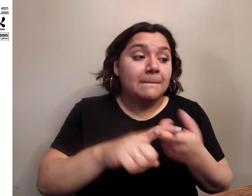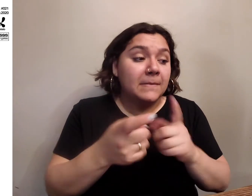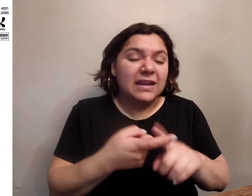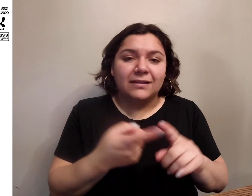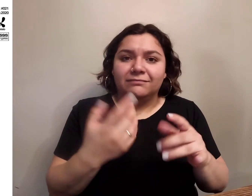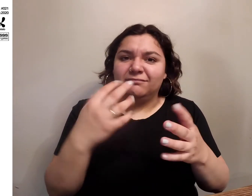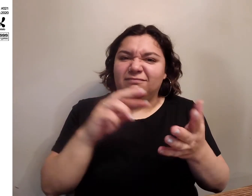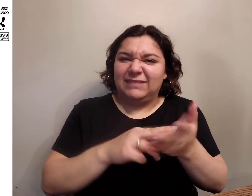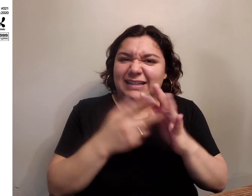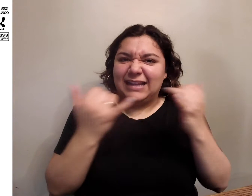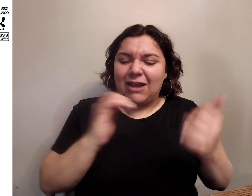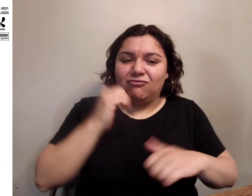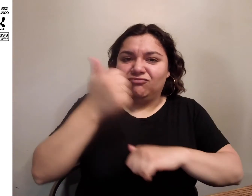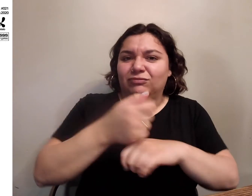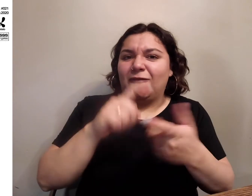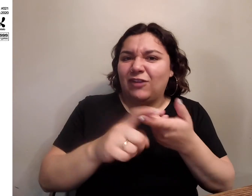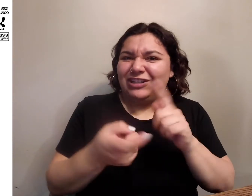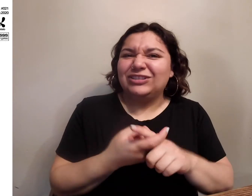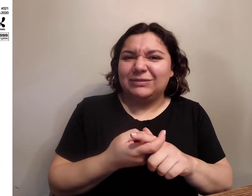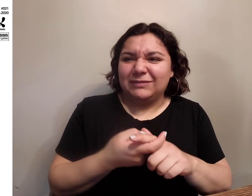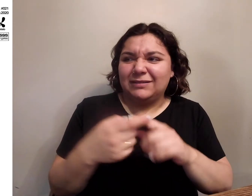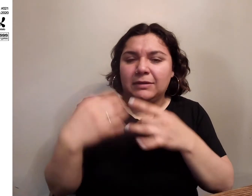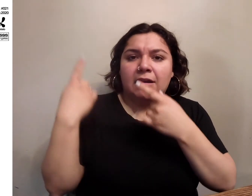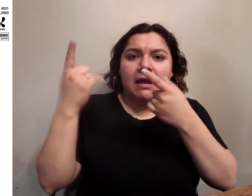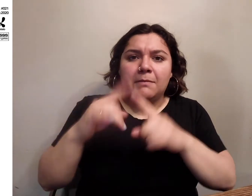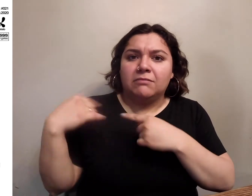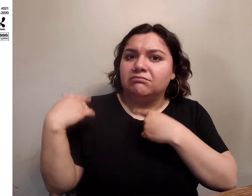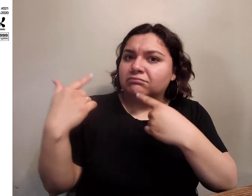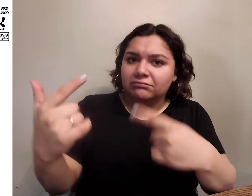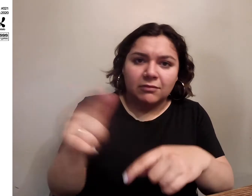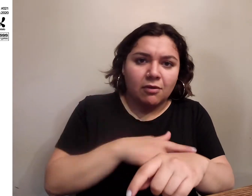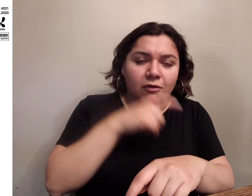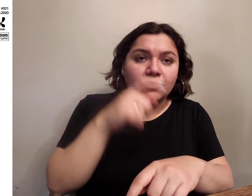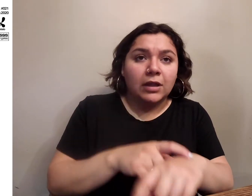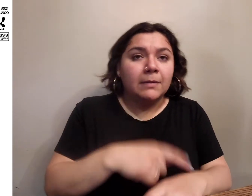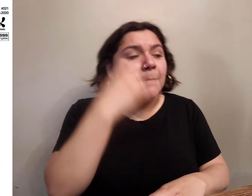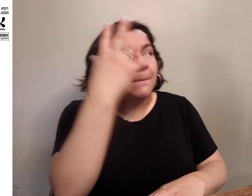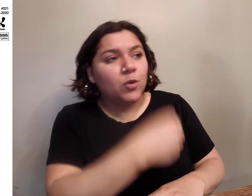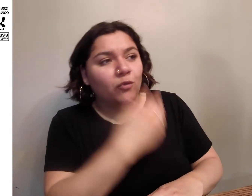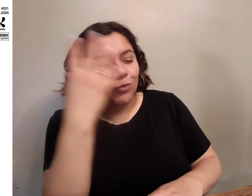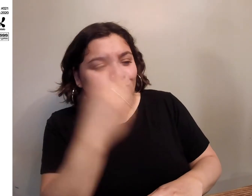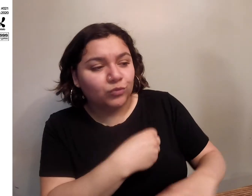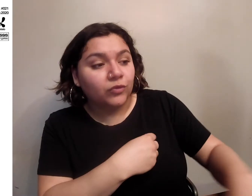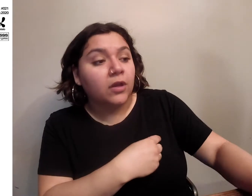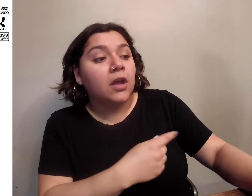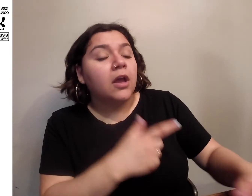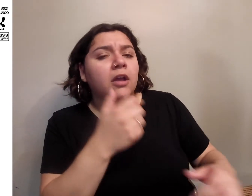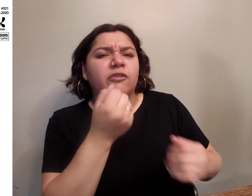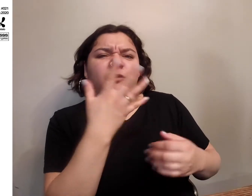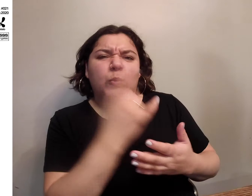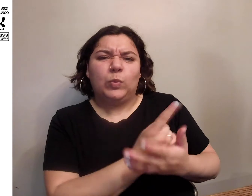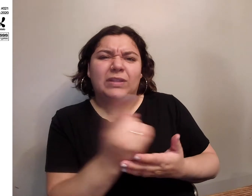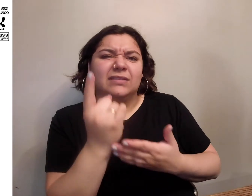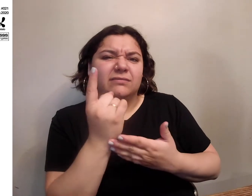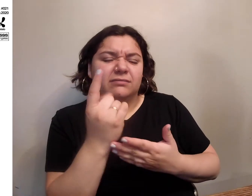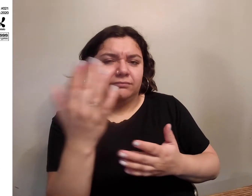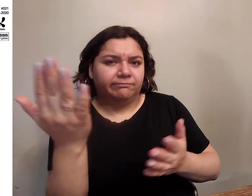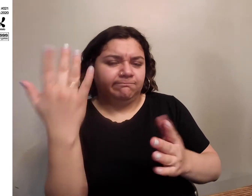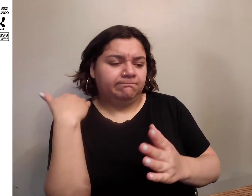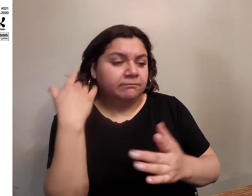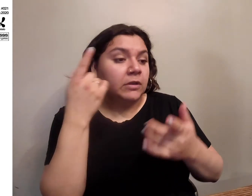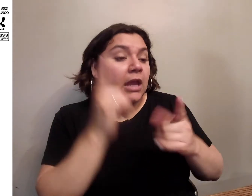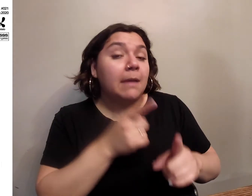have developed over the years with that as well. Beautiful about it. Just a couple of weeks ago,